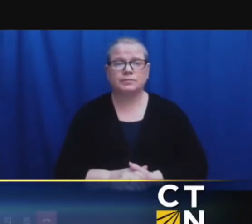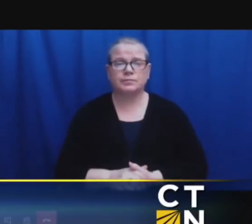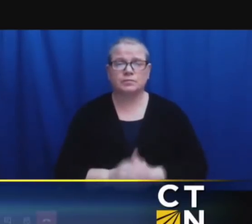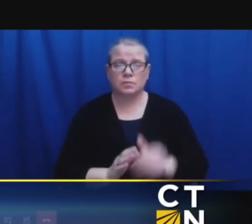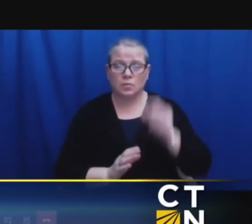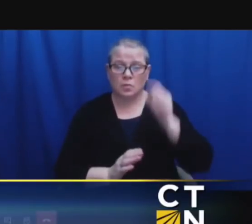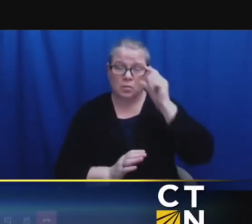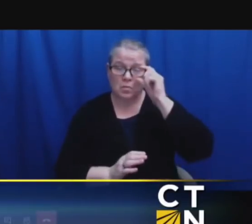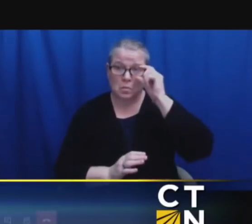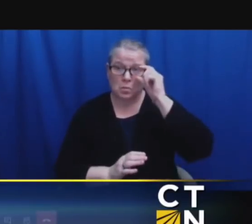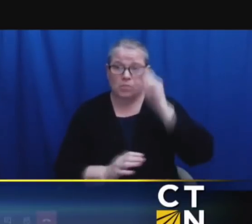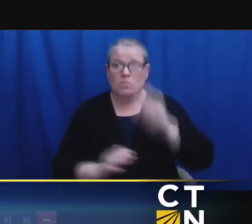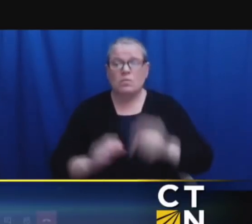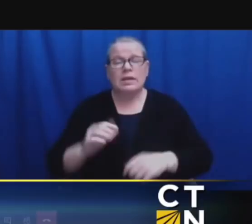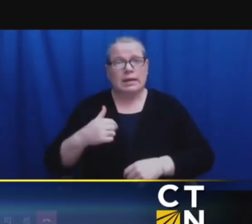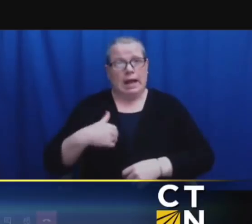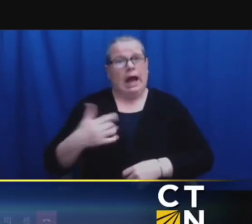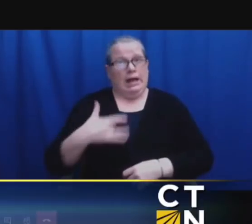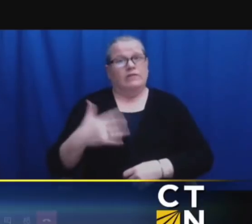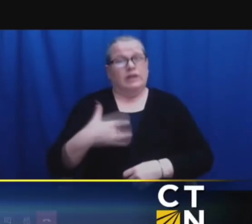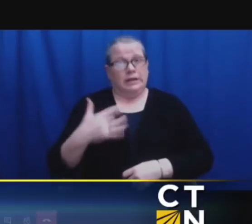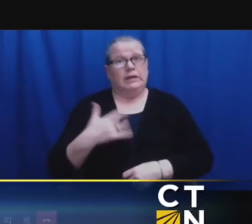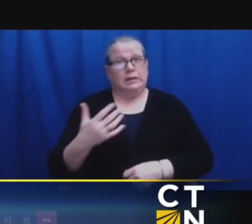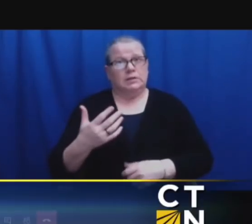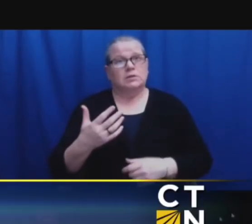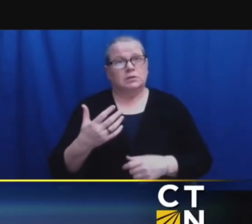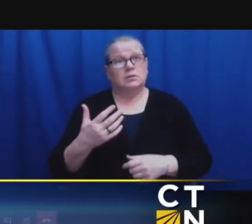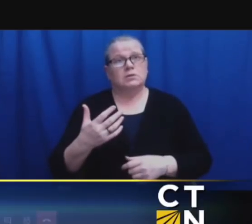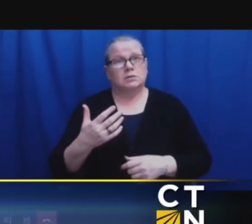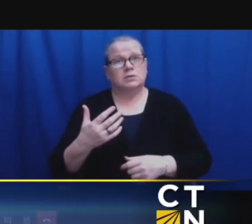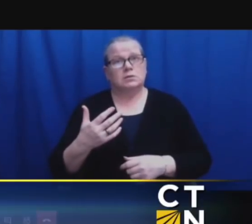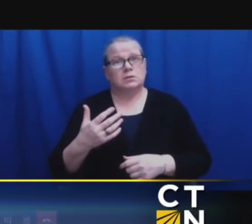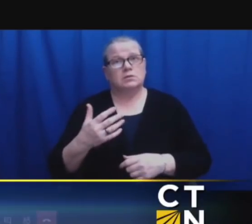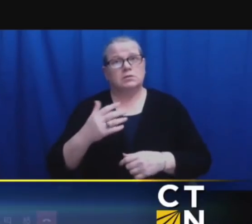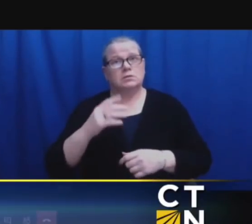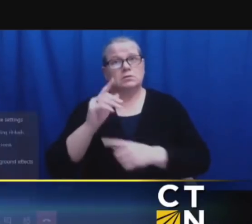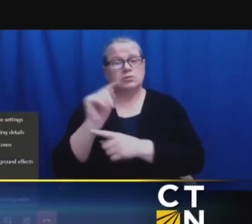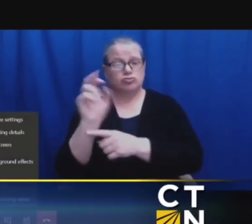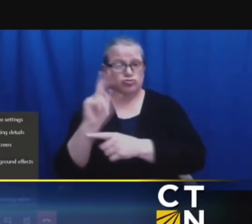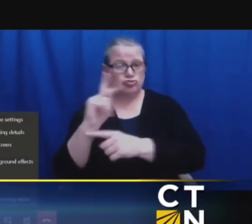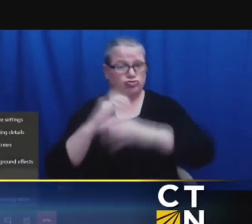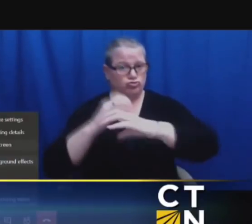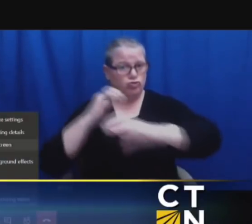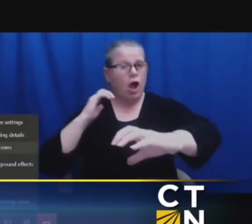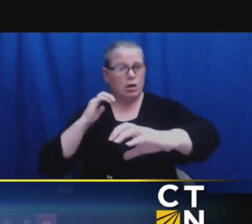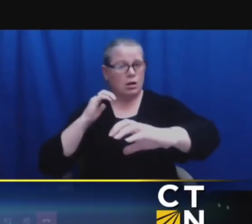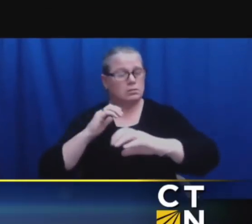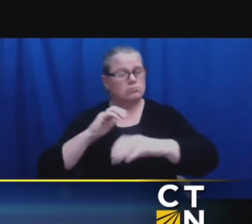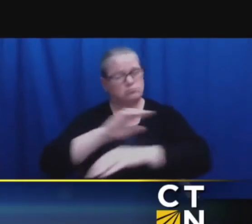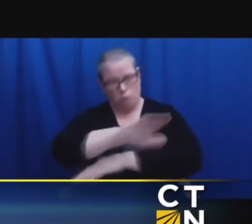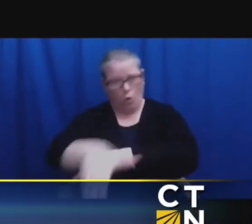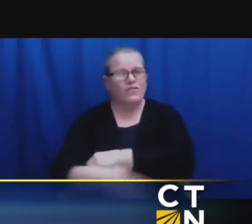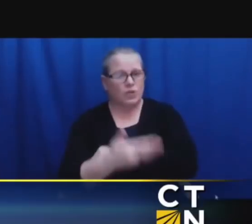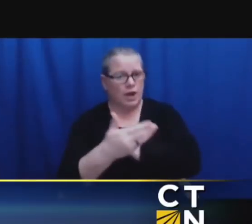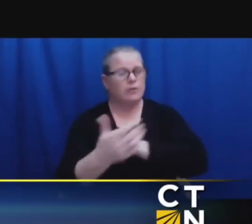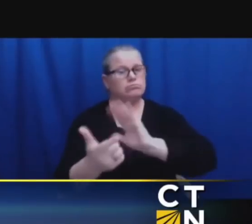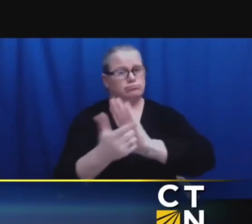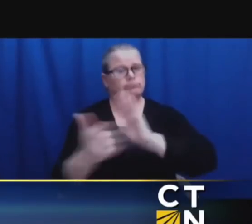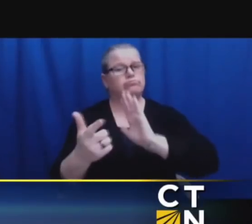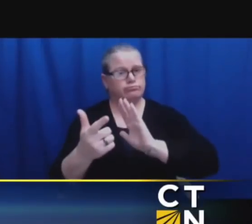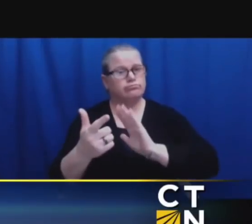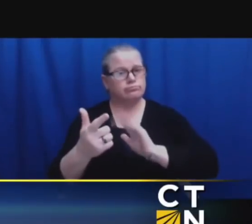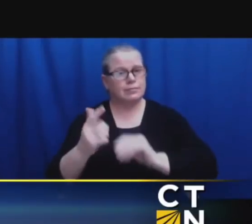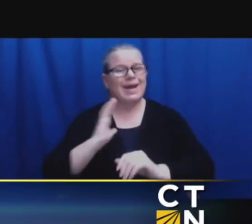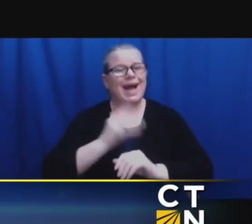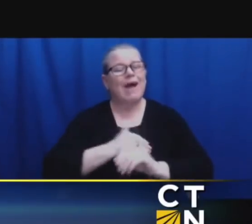probably through the night. I haven't gotten the final, word yet from our Emergency Operations Center. They're tracking this pretty carefully. As